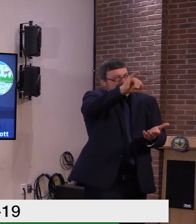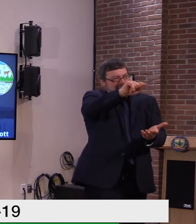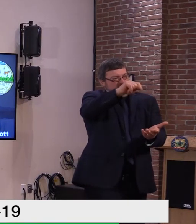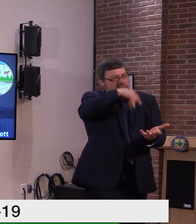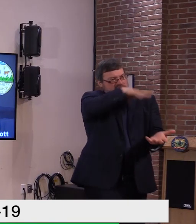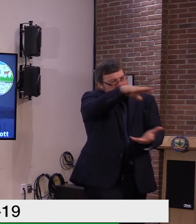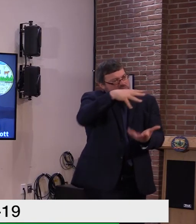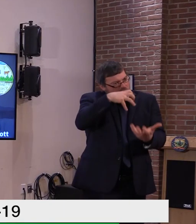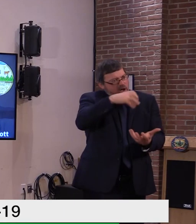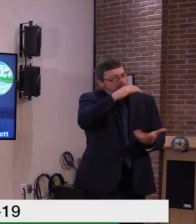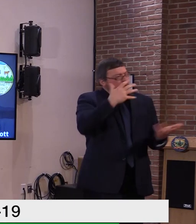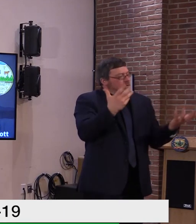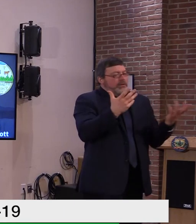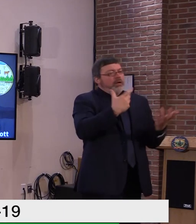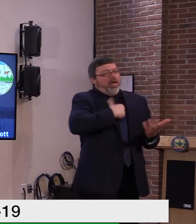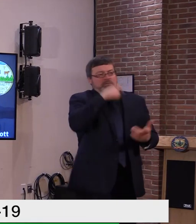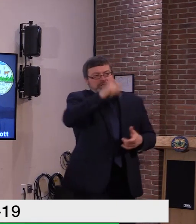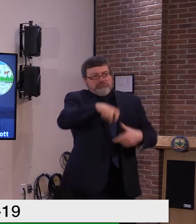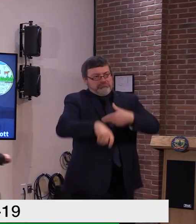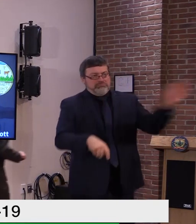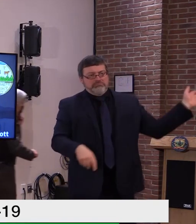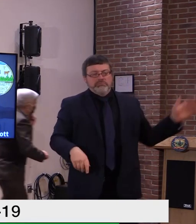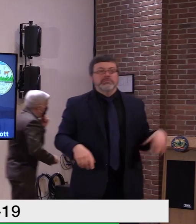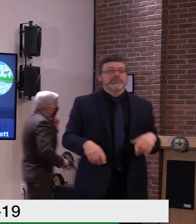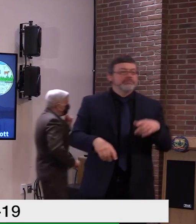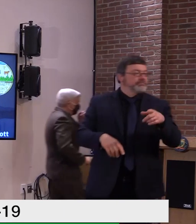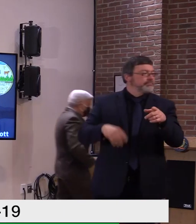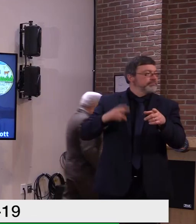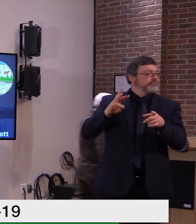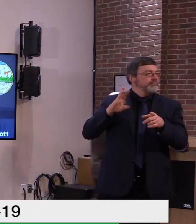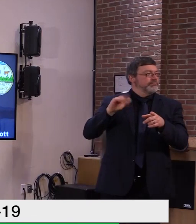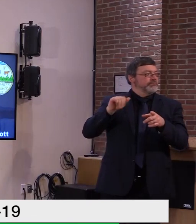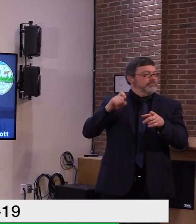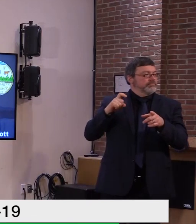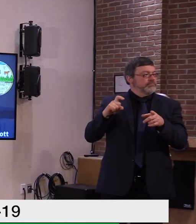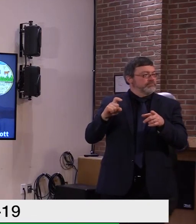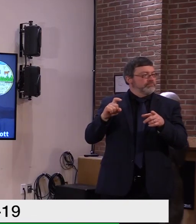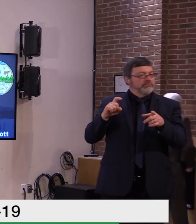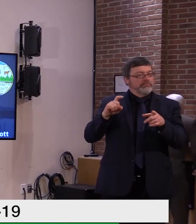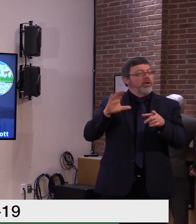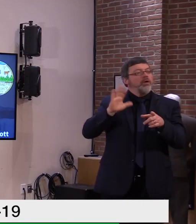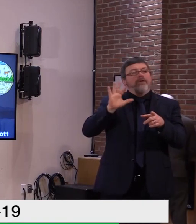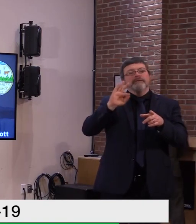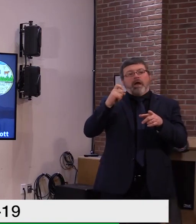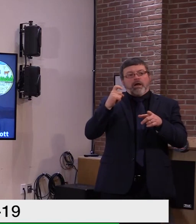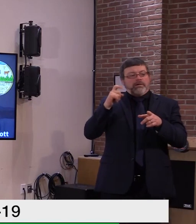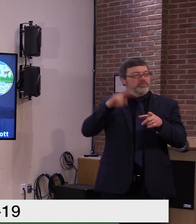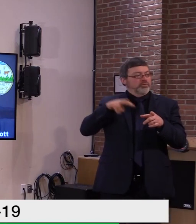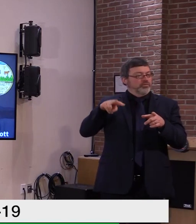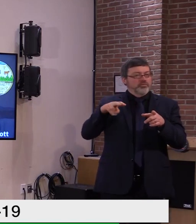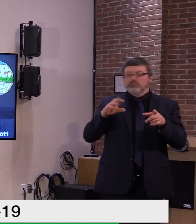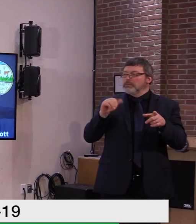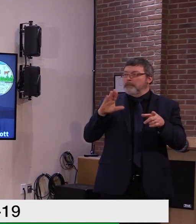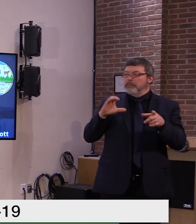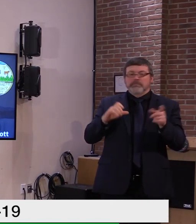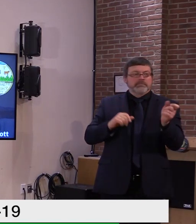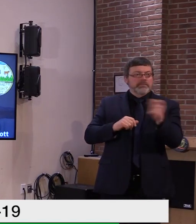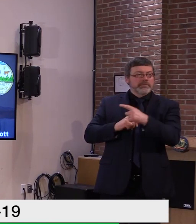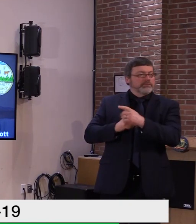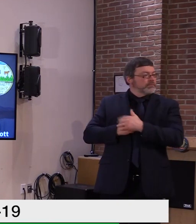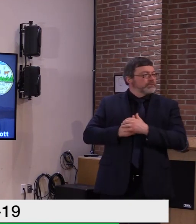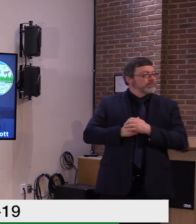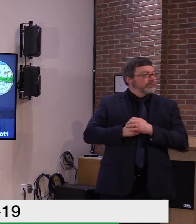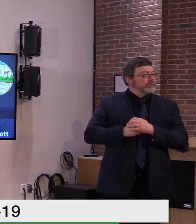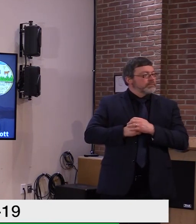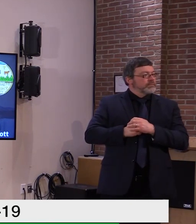Steve? Governor, I guess I'll ask the political question, but with the wrangling that's gone on